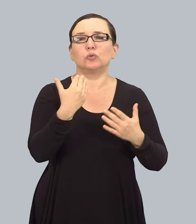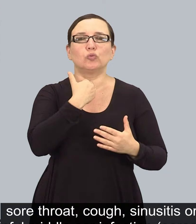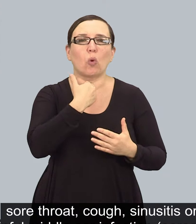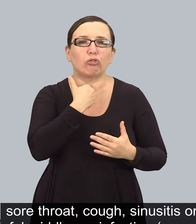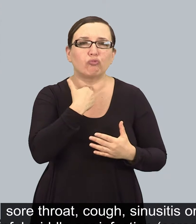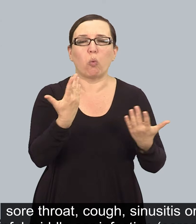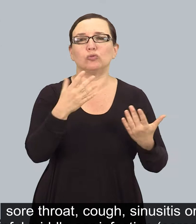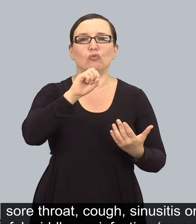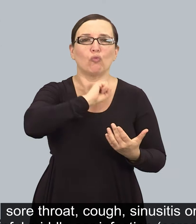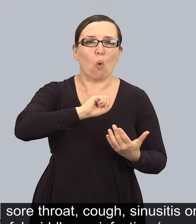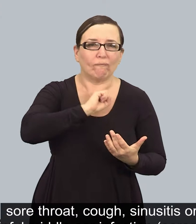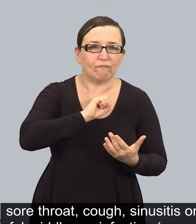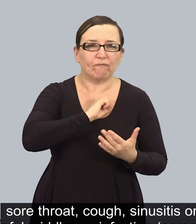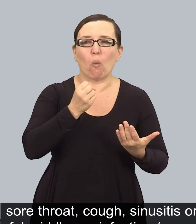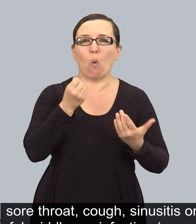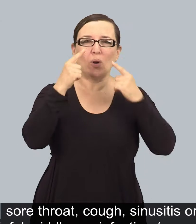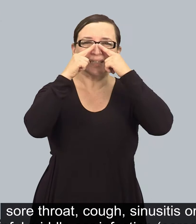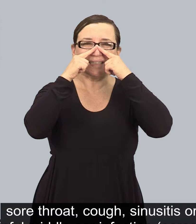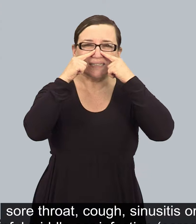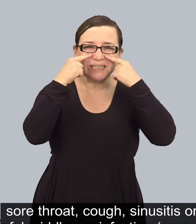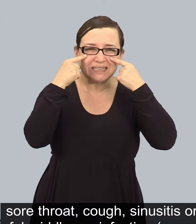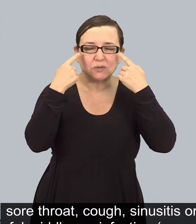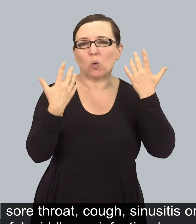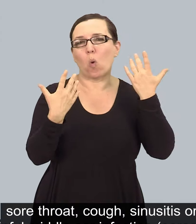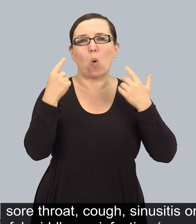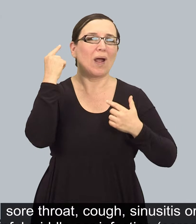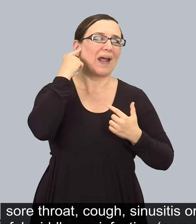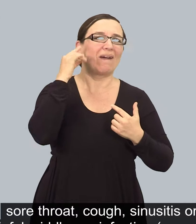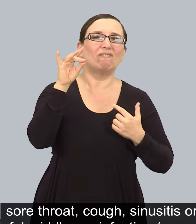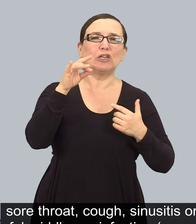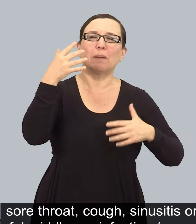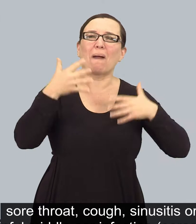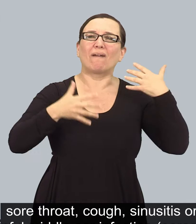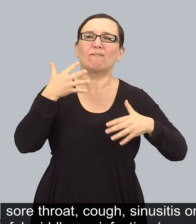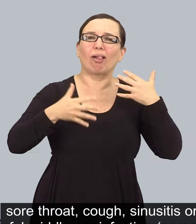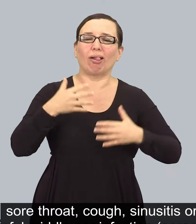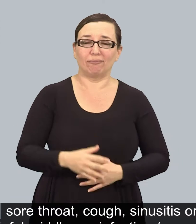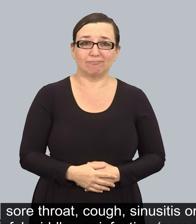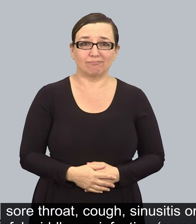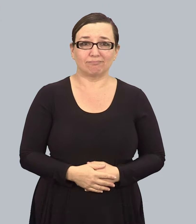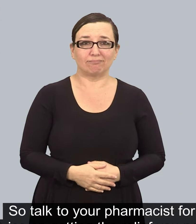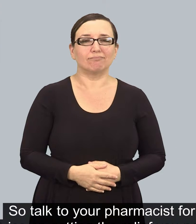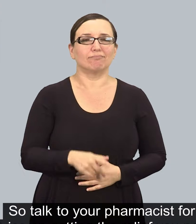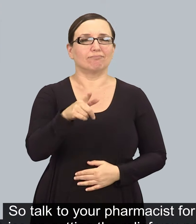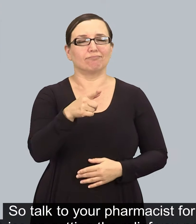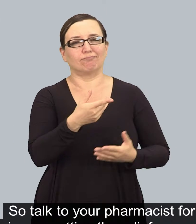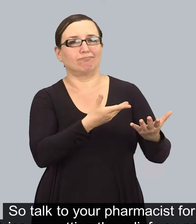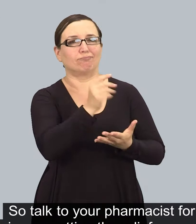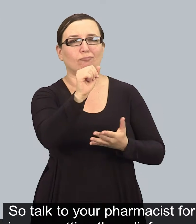sore throat, cough, sinusitis, or painful middle ear infection, earache. So talk to your pharmacist